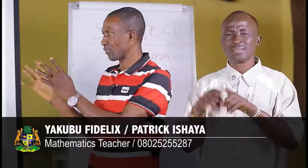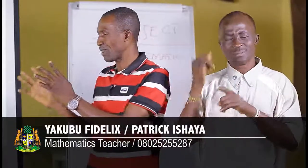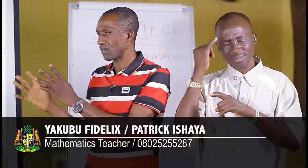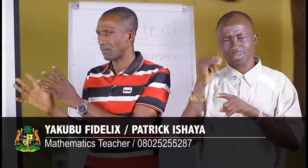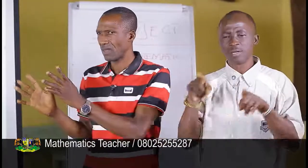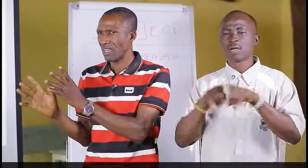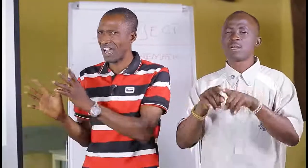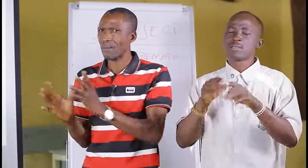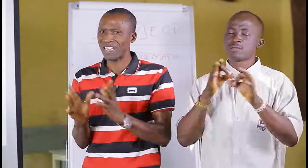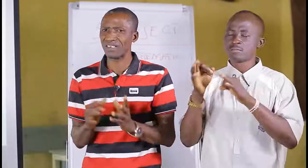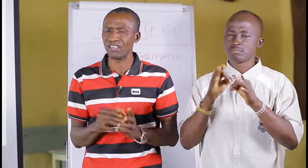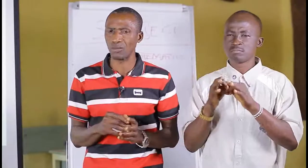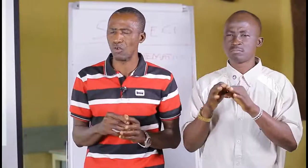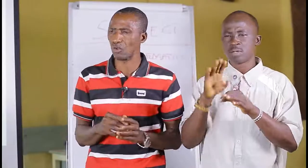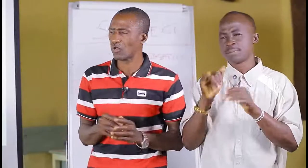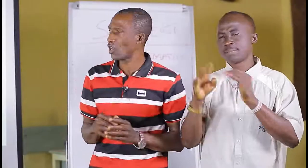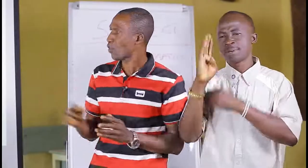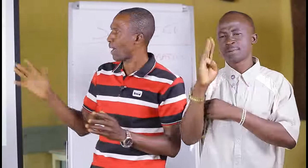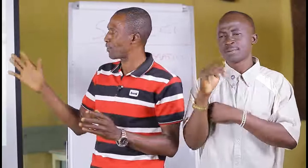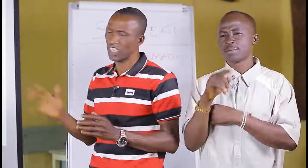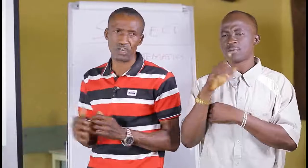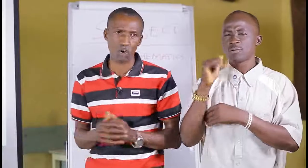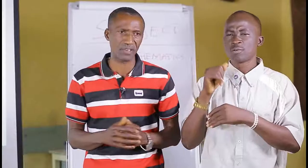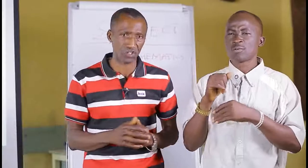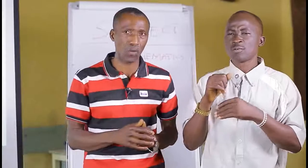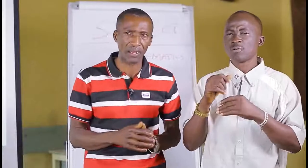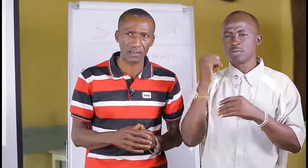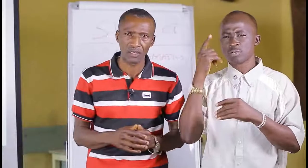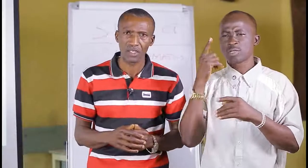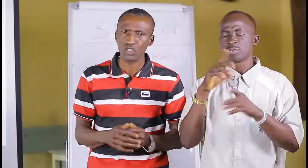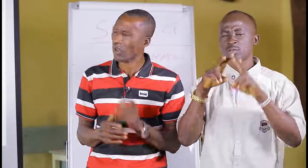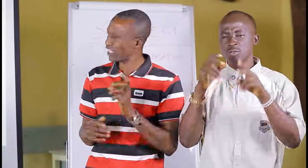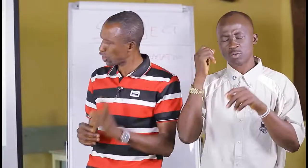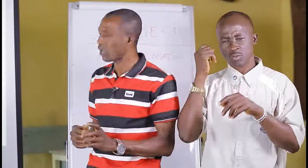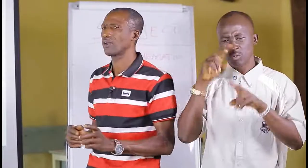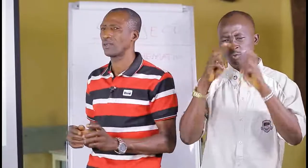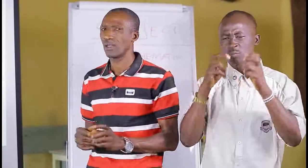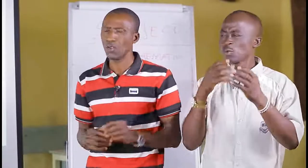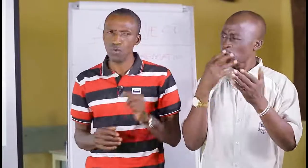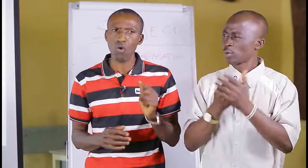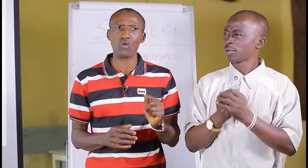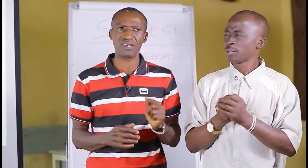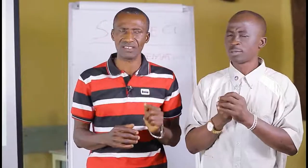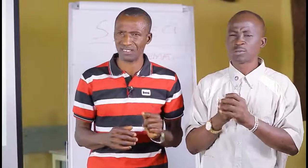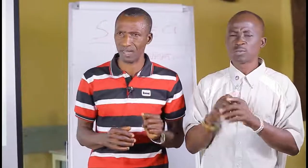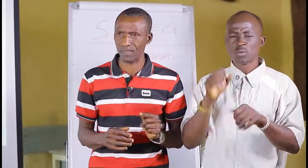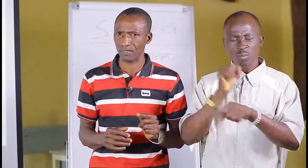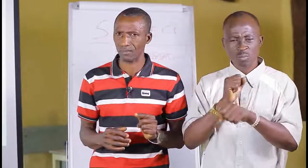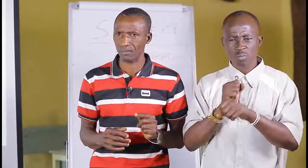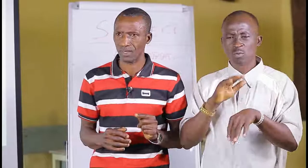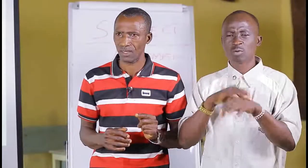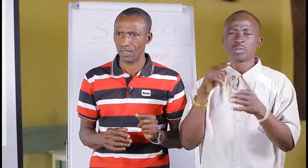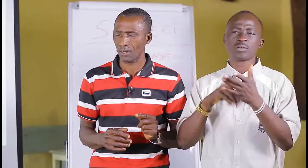have explained, and by the grace of God, you'll appreciate the topic so well. So ensure you work on this